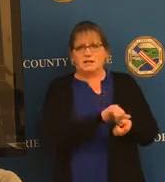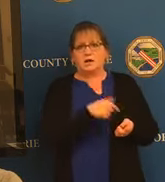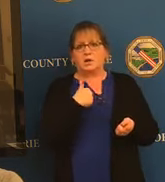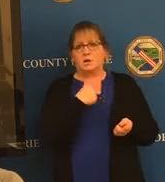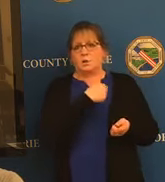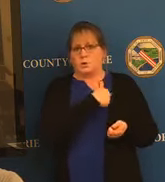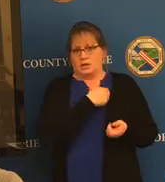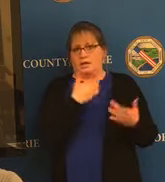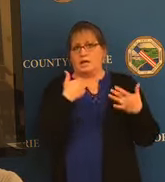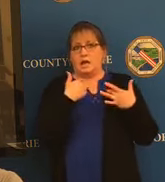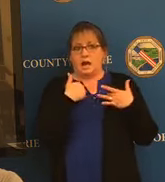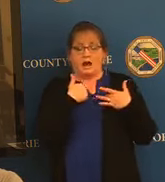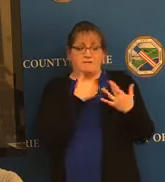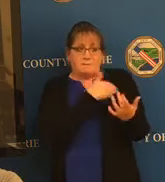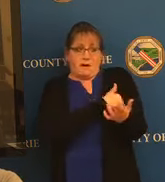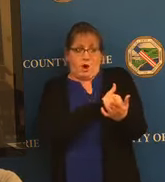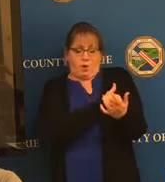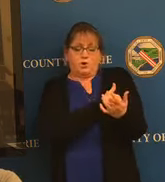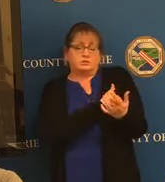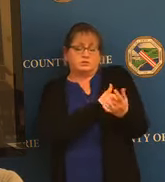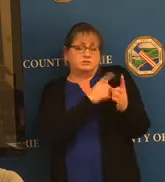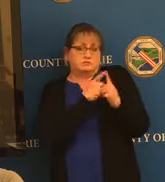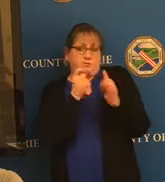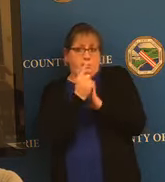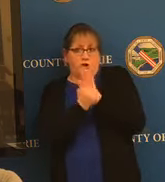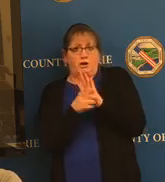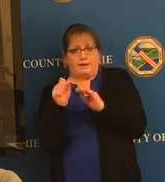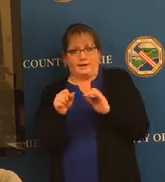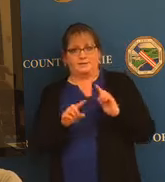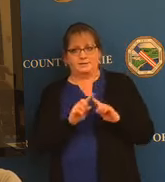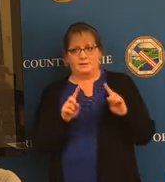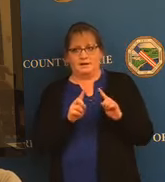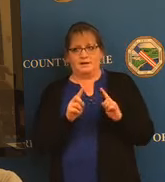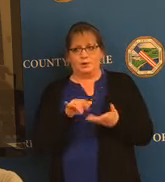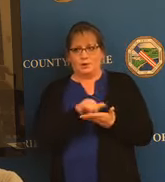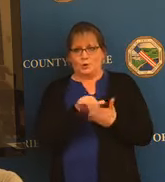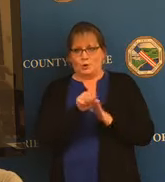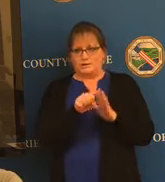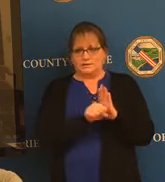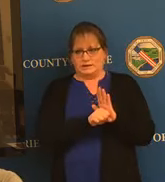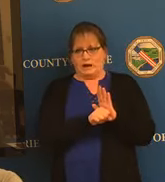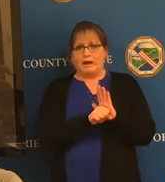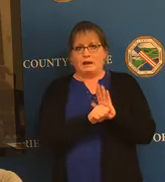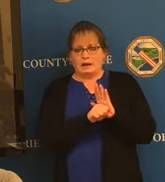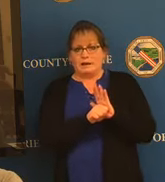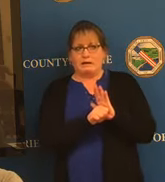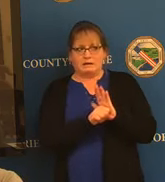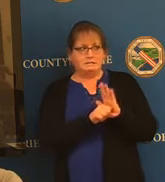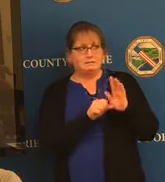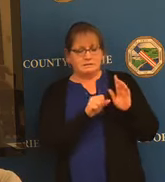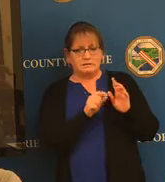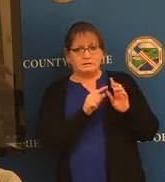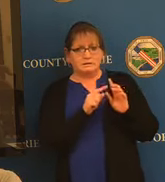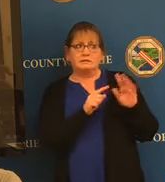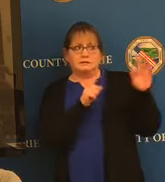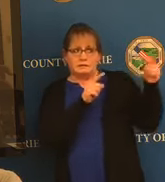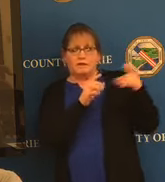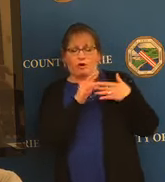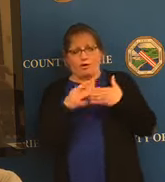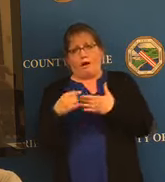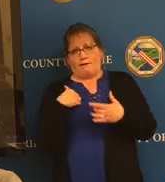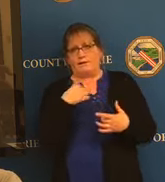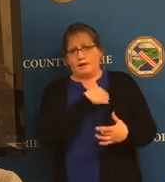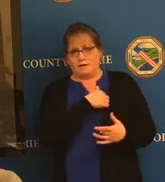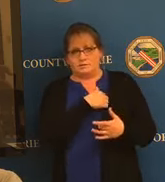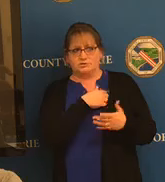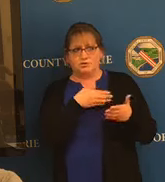We have powers under the law, but it is also New York State that we're taking tremendous lead from, and they are the ones that often